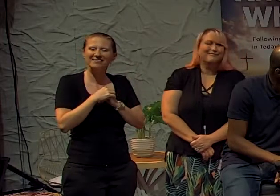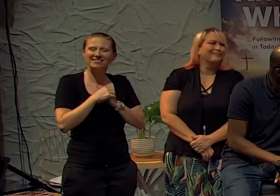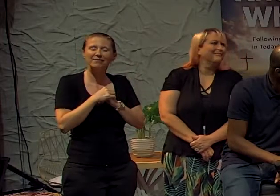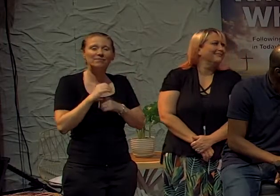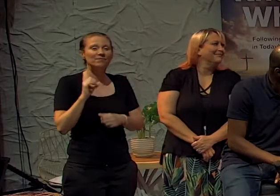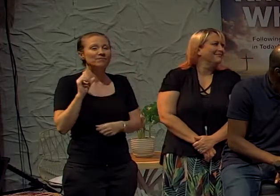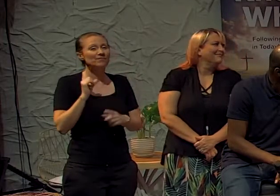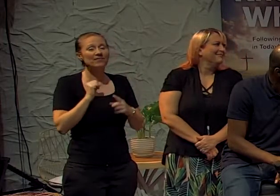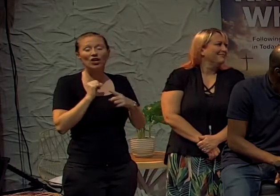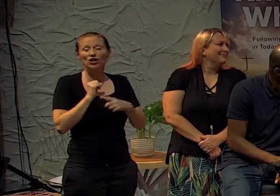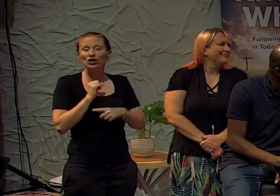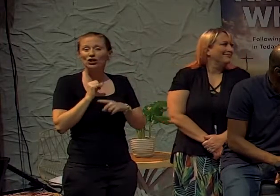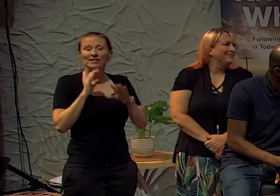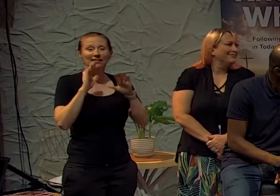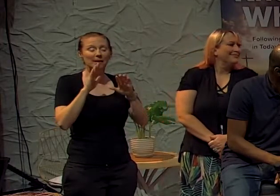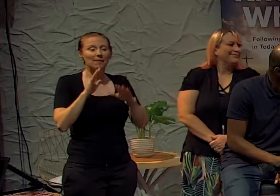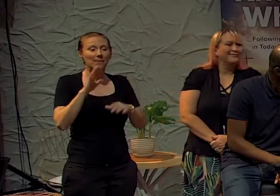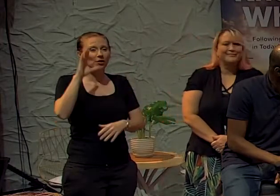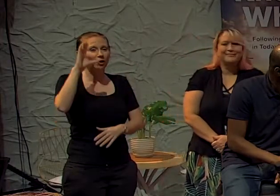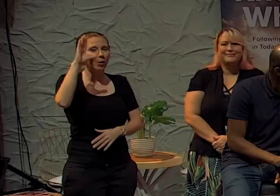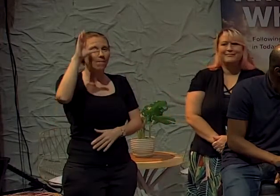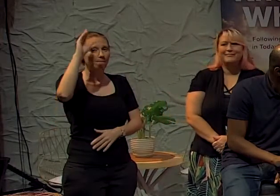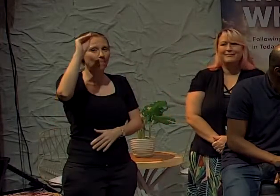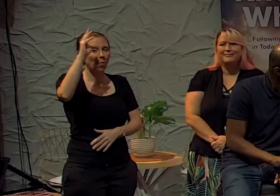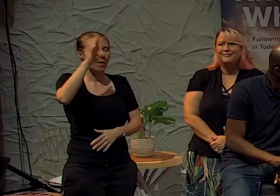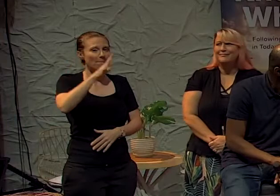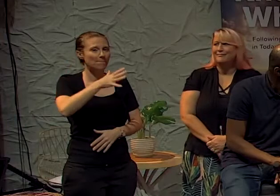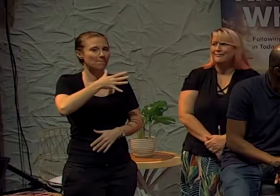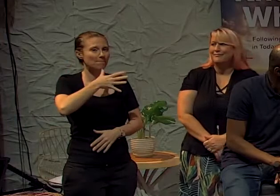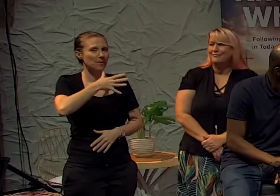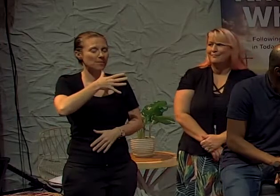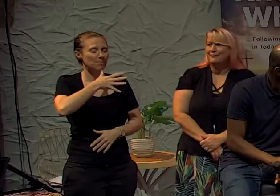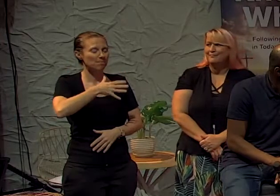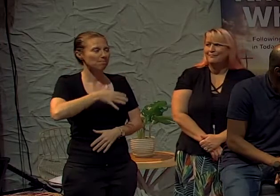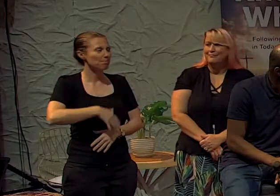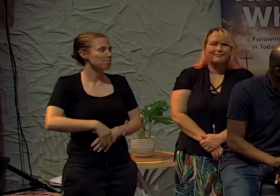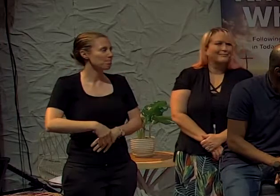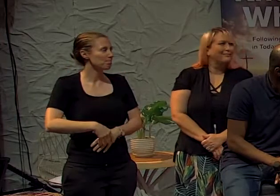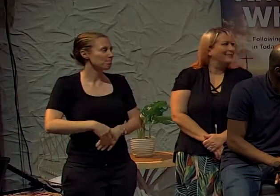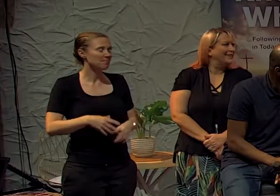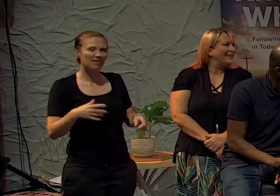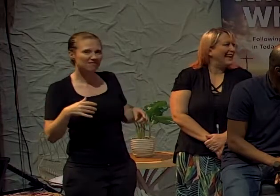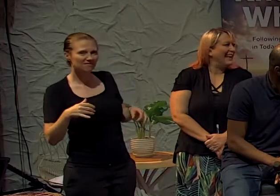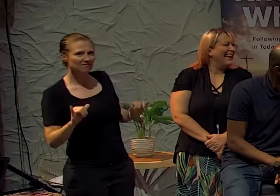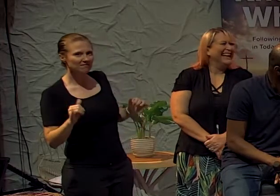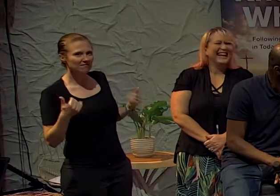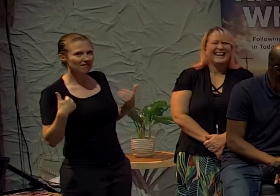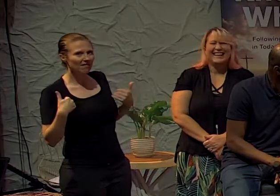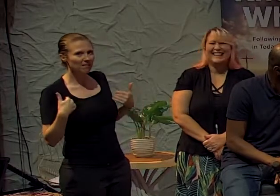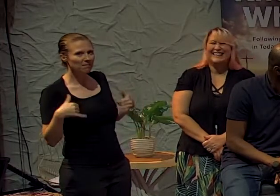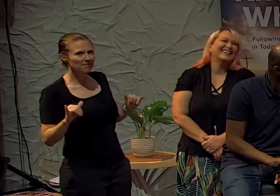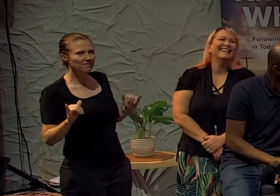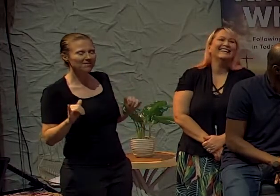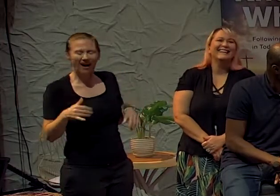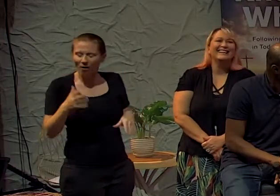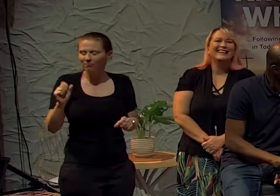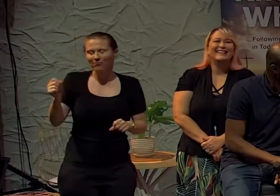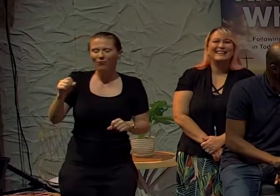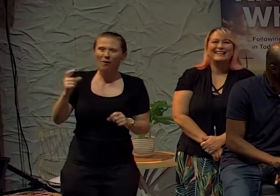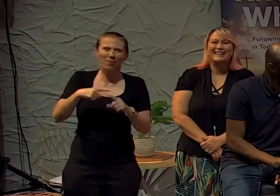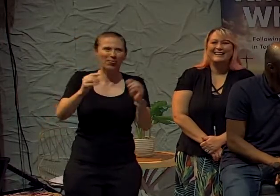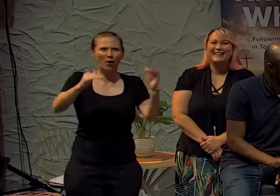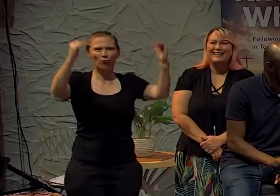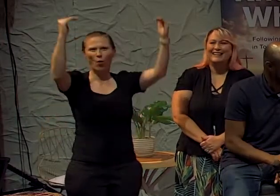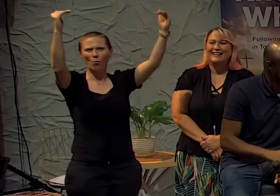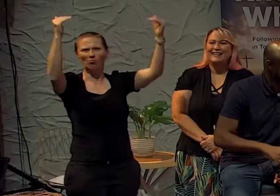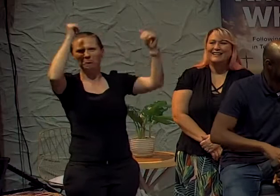she's an amazing boy mom. She was an amazing boy mom. She still is. But they're grown men. We're